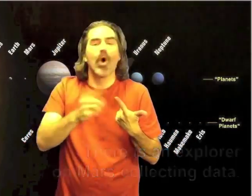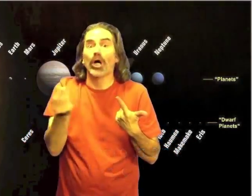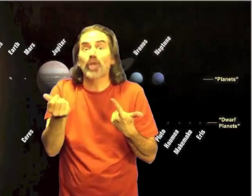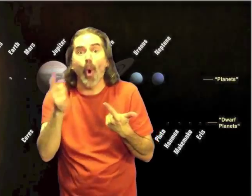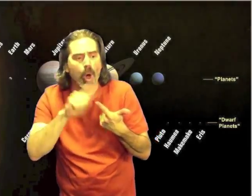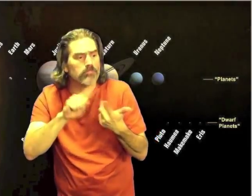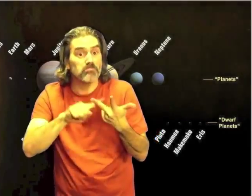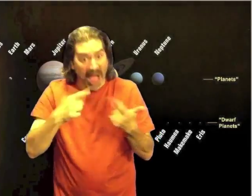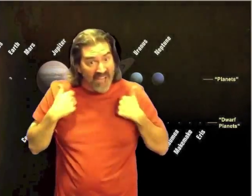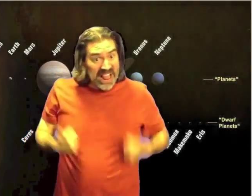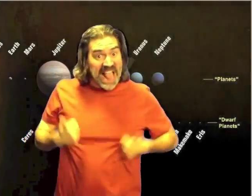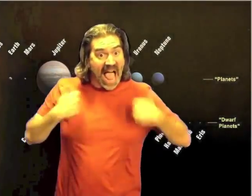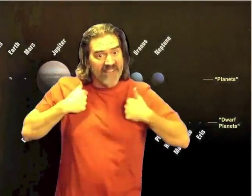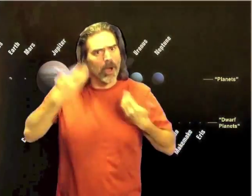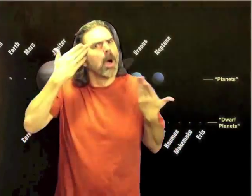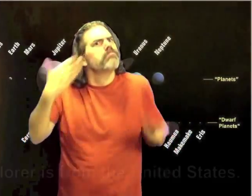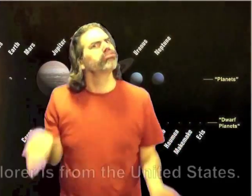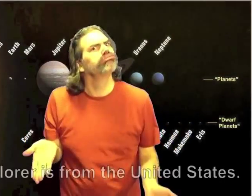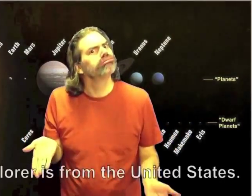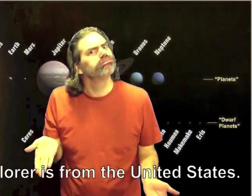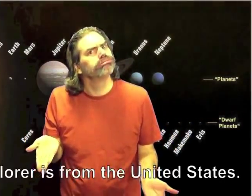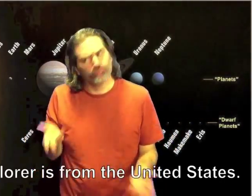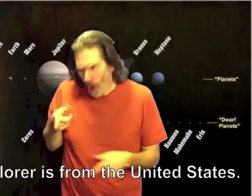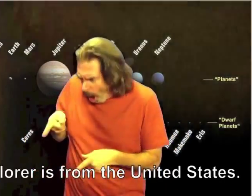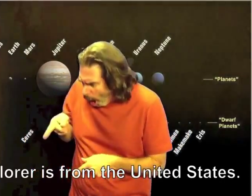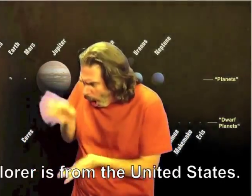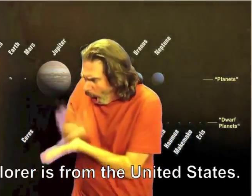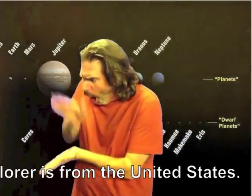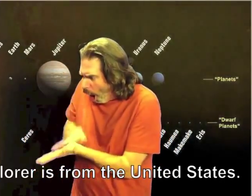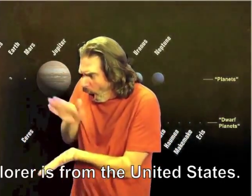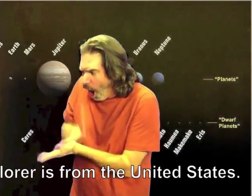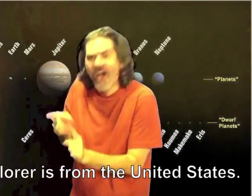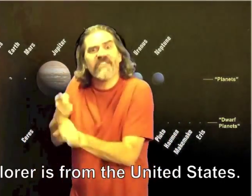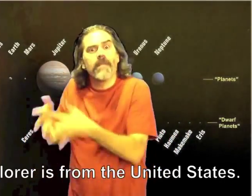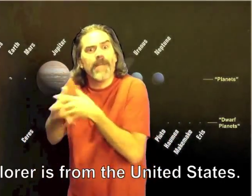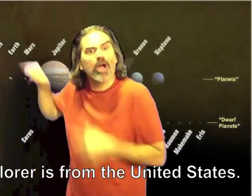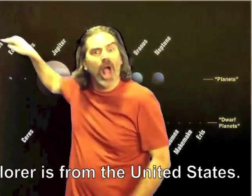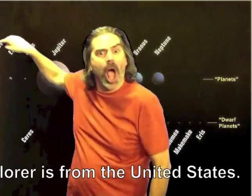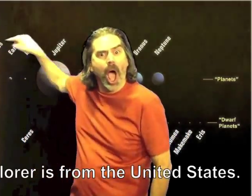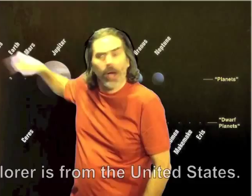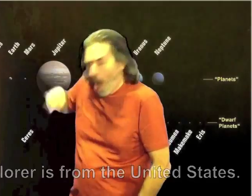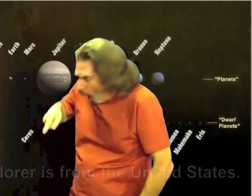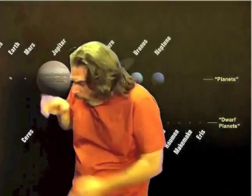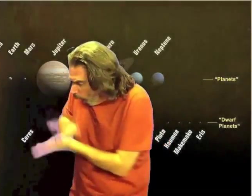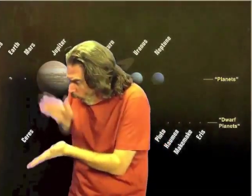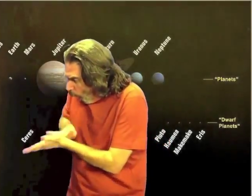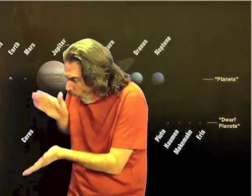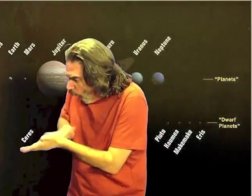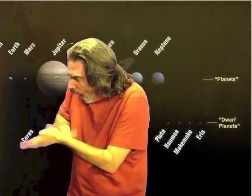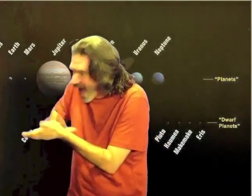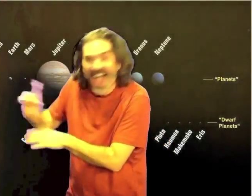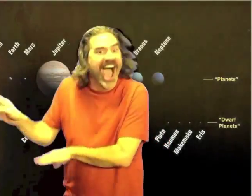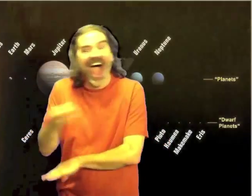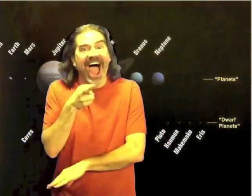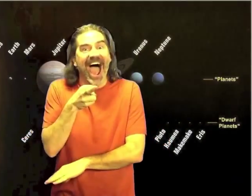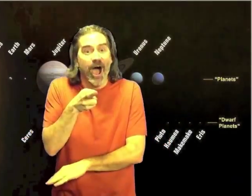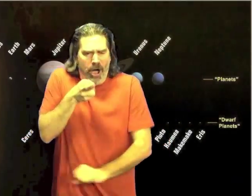data, water samples, soil samples. Is there life? The United States Explorer will find